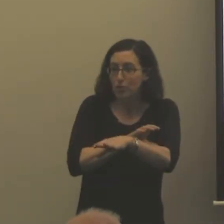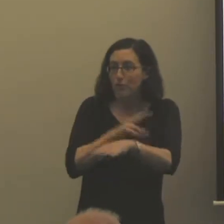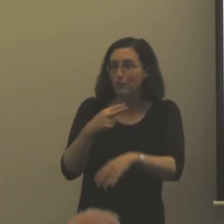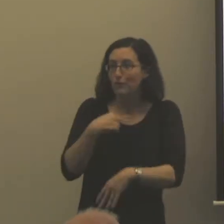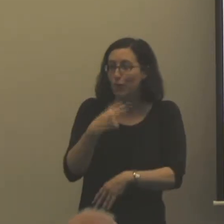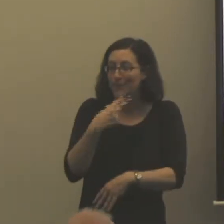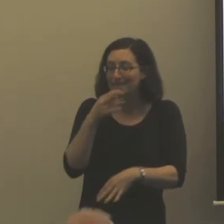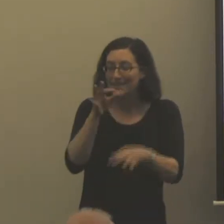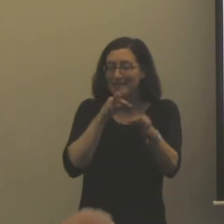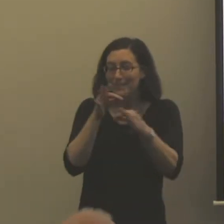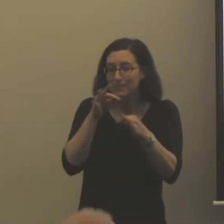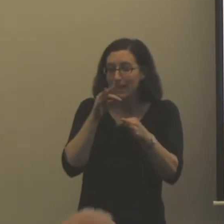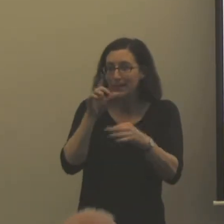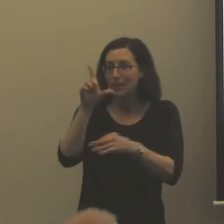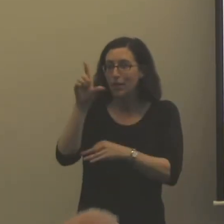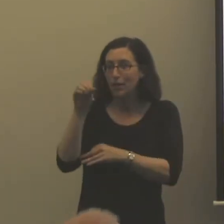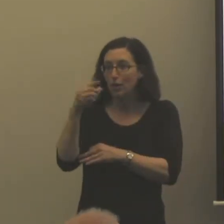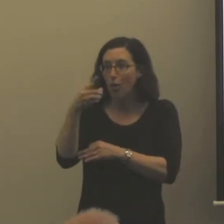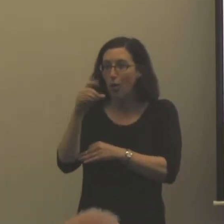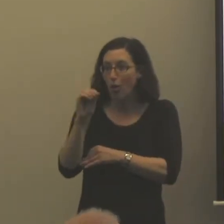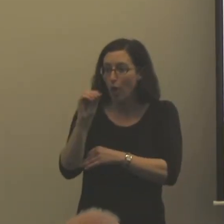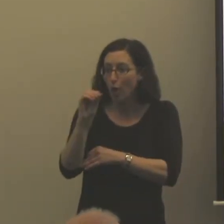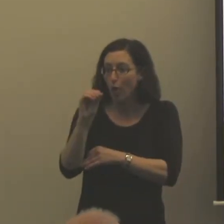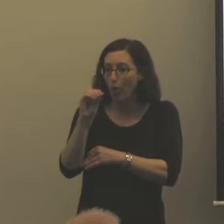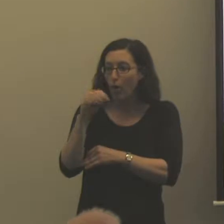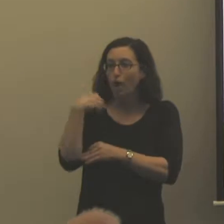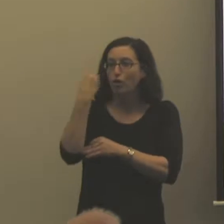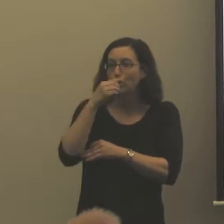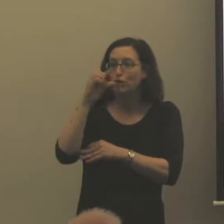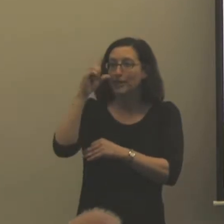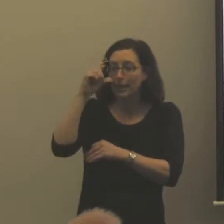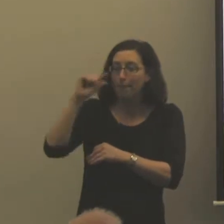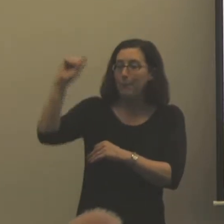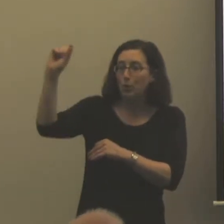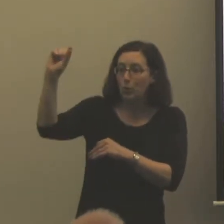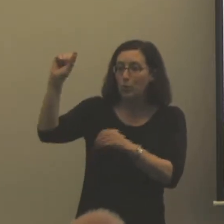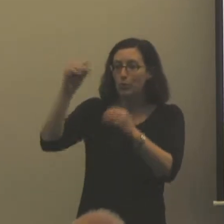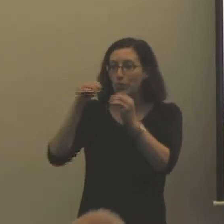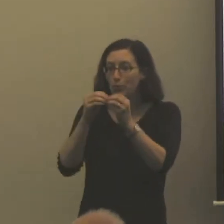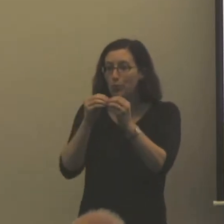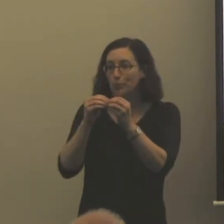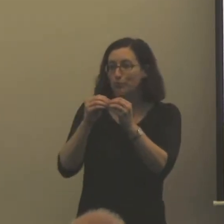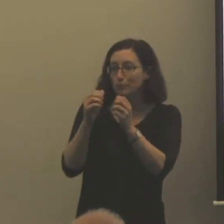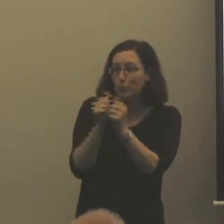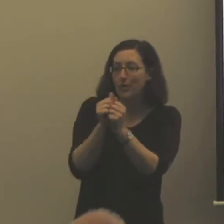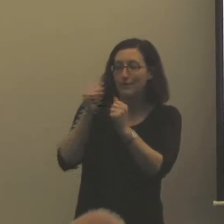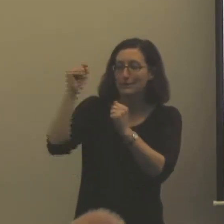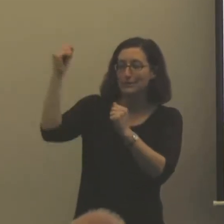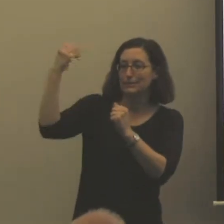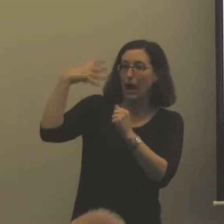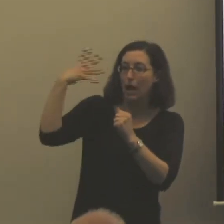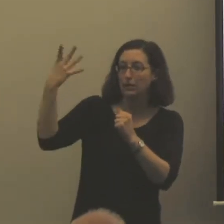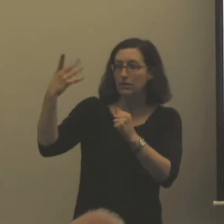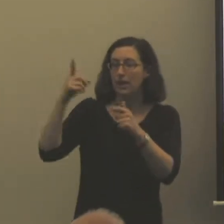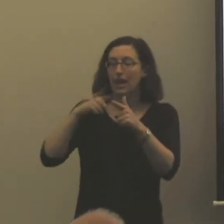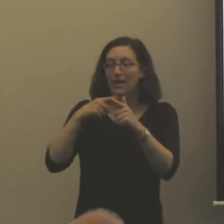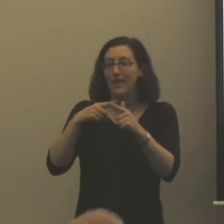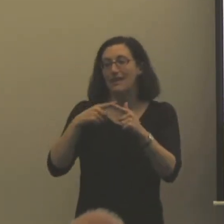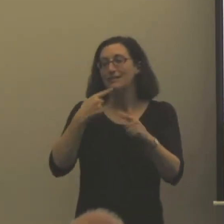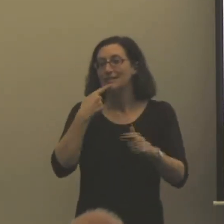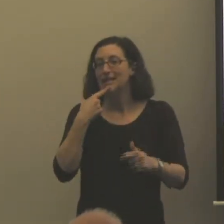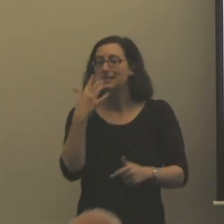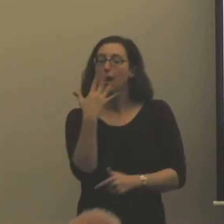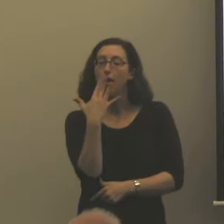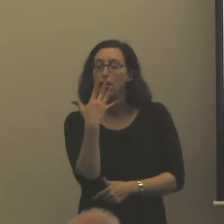Switch. Is the name of this online portal. Finally, the slogan of the portal, your access to the city, follows in a turquoise green handwriting